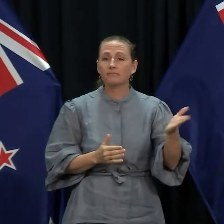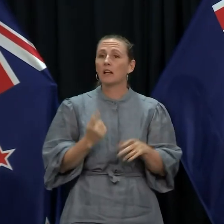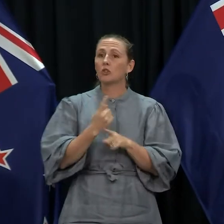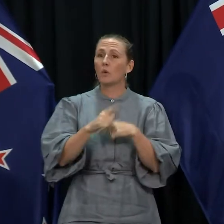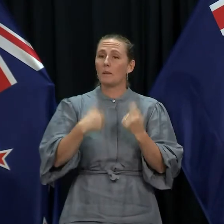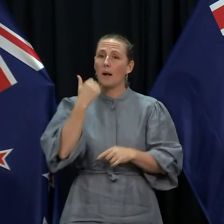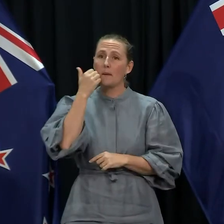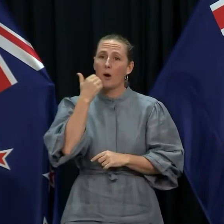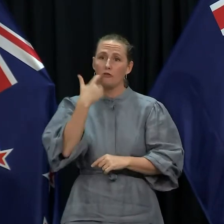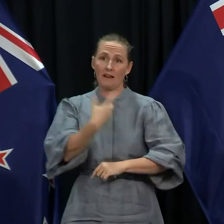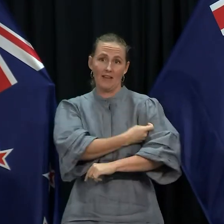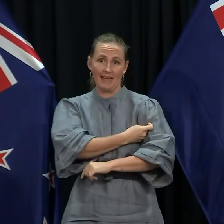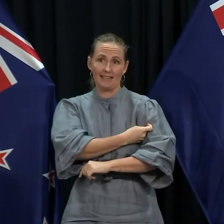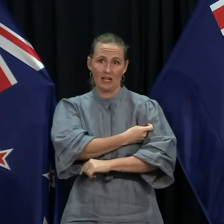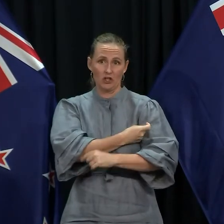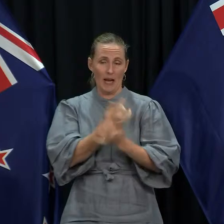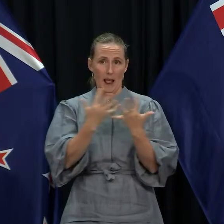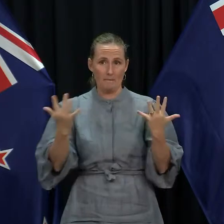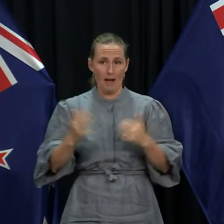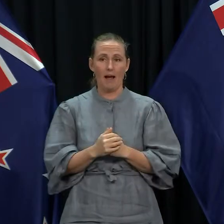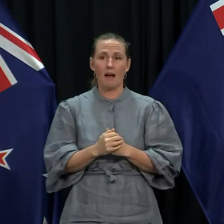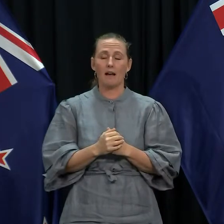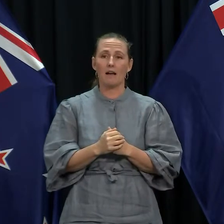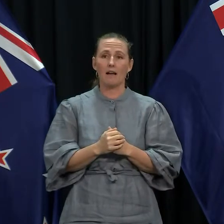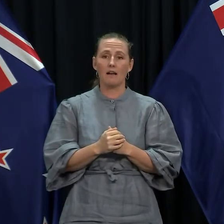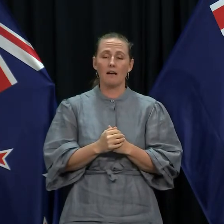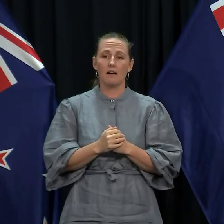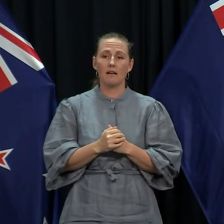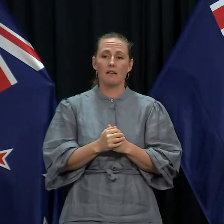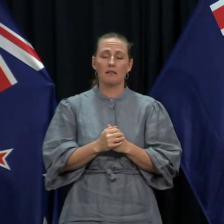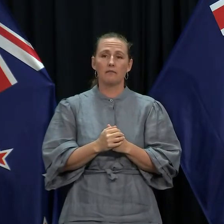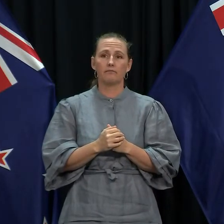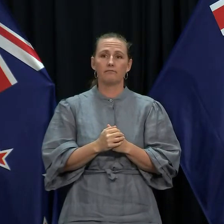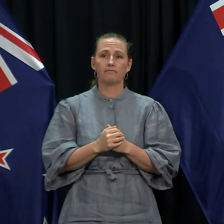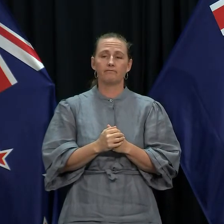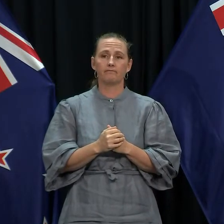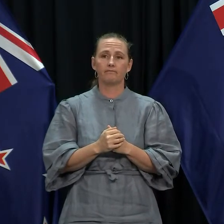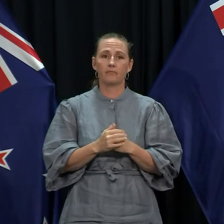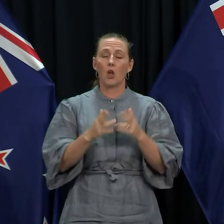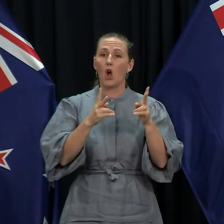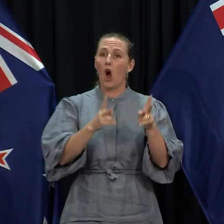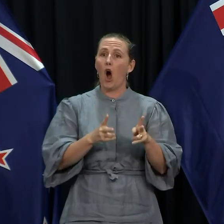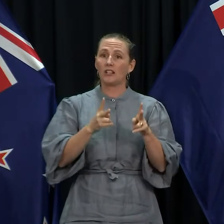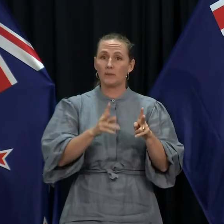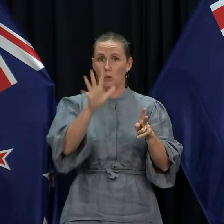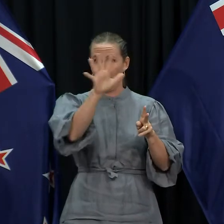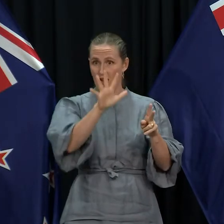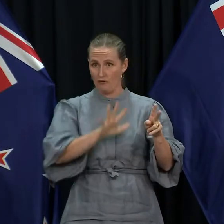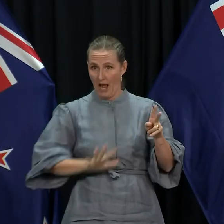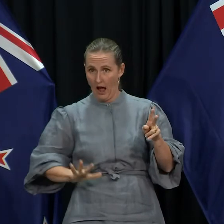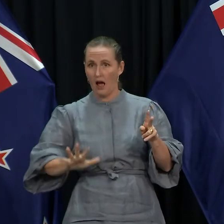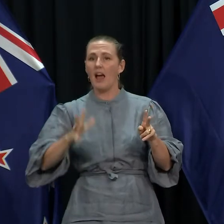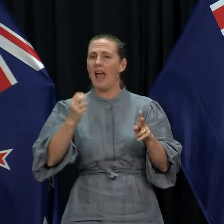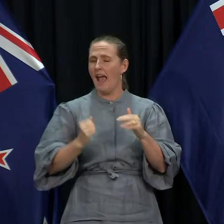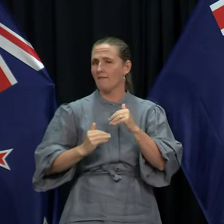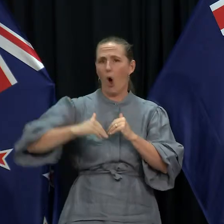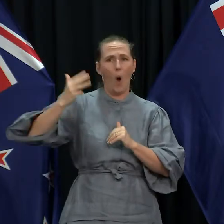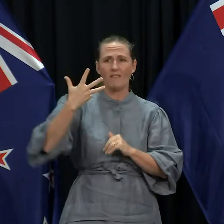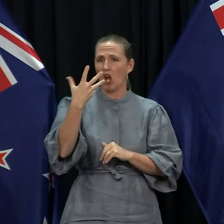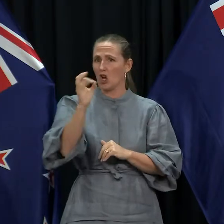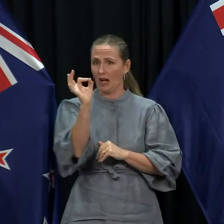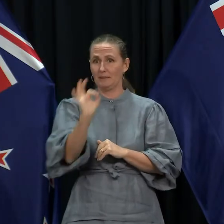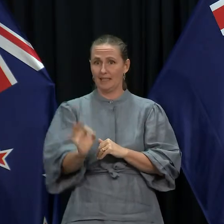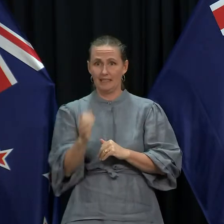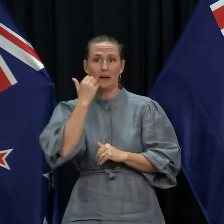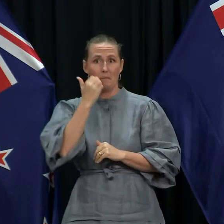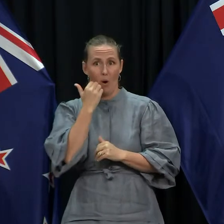rates. A number of our district health boards have got over 90% of Māori double vaccinated. On the booster side of things, one of the